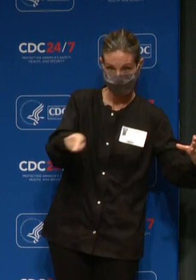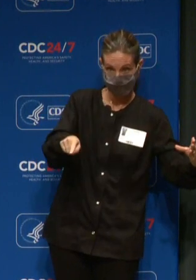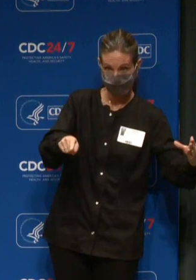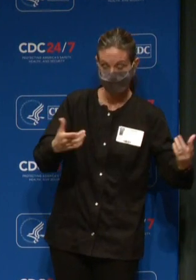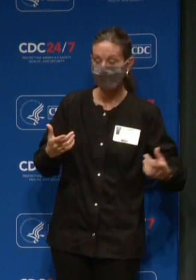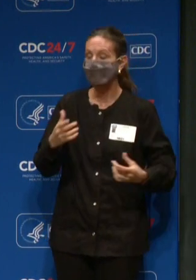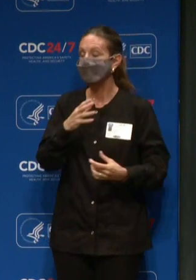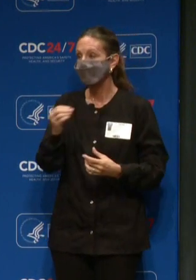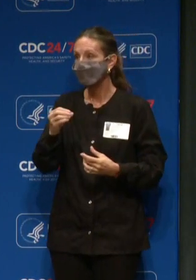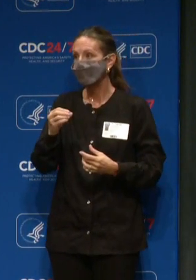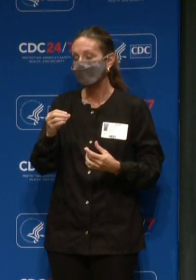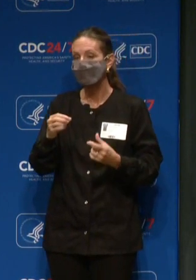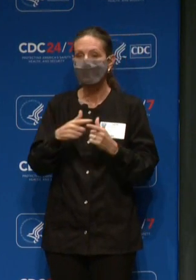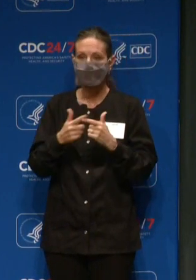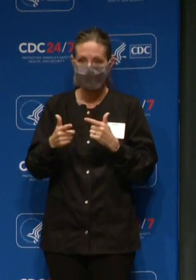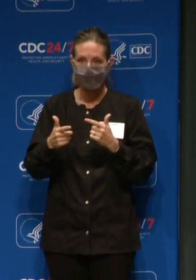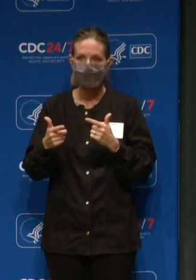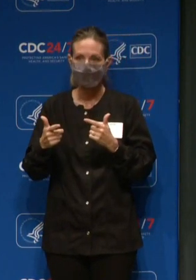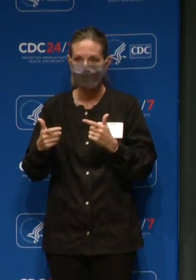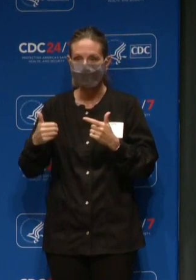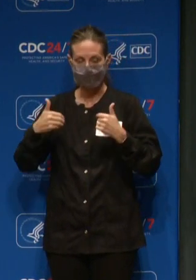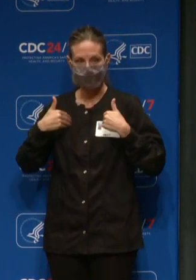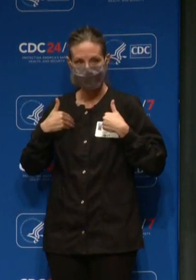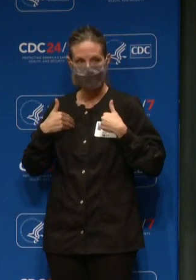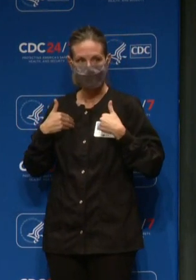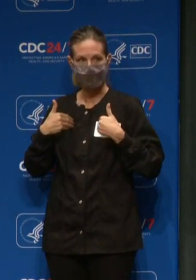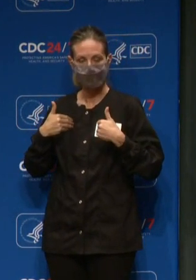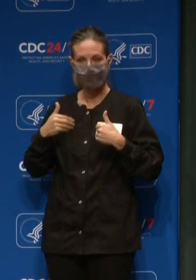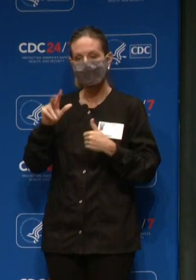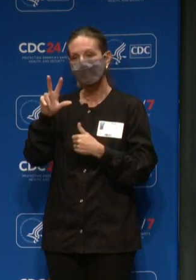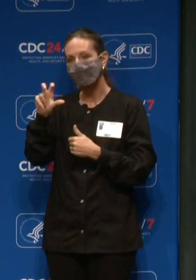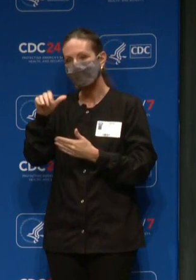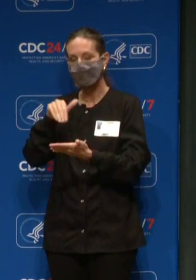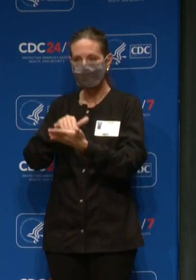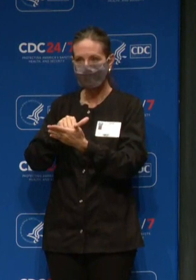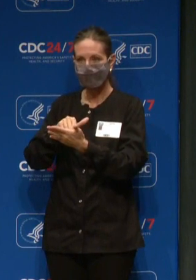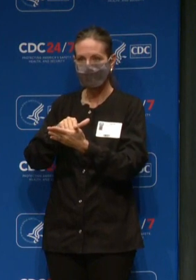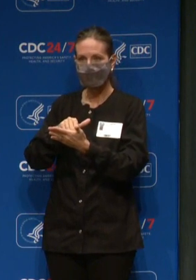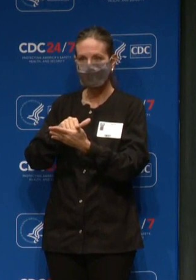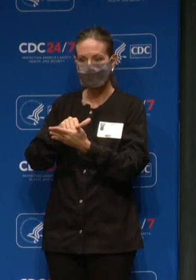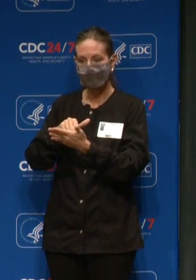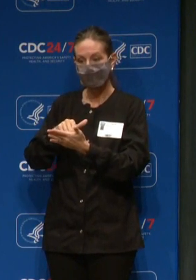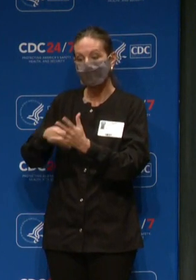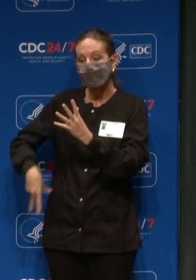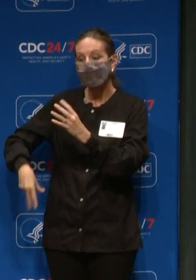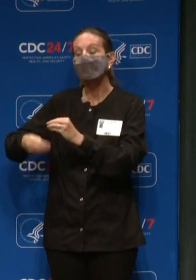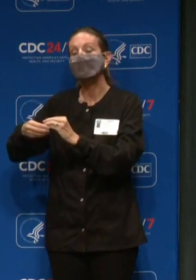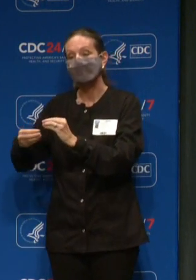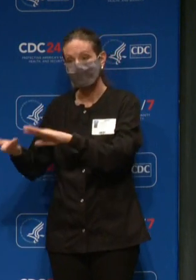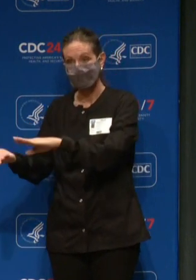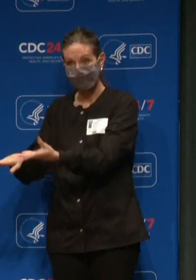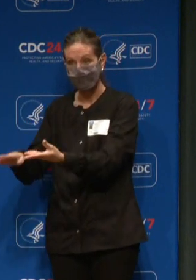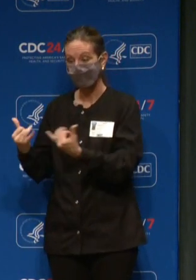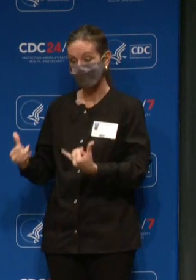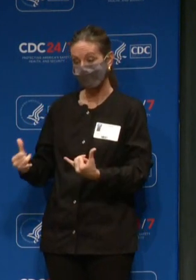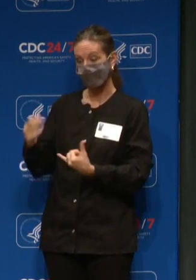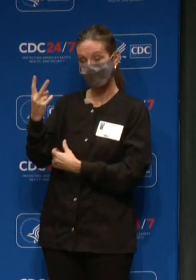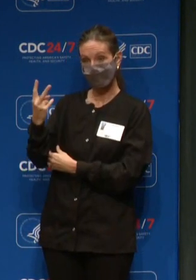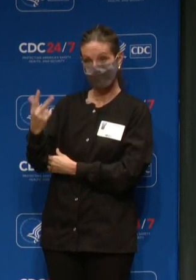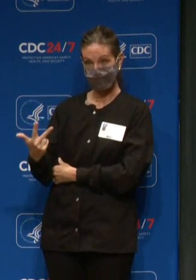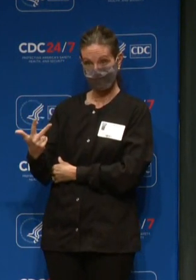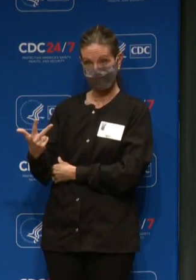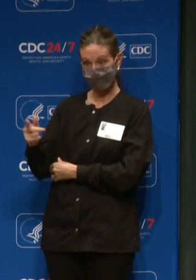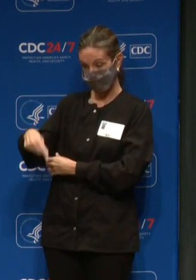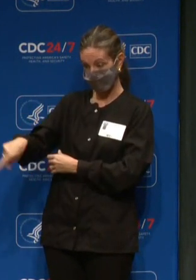to the 300,000 excess deaths that you just mentioned. About 2/3 of those we can link